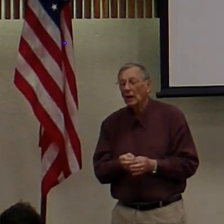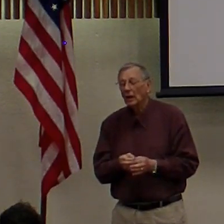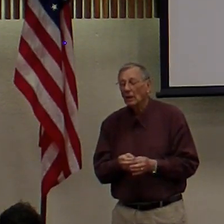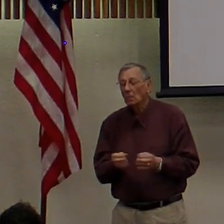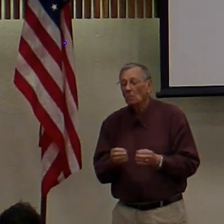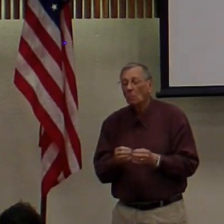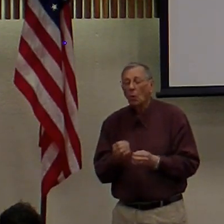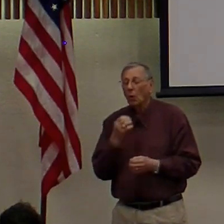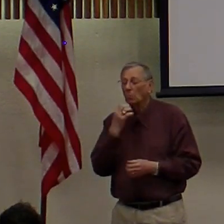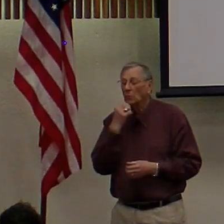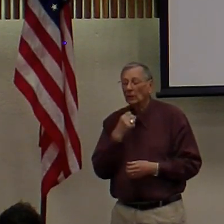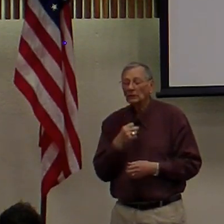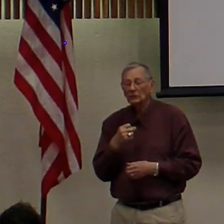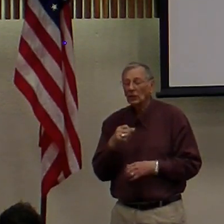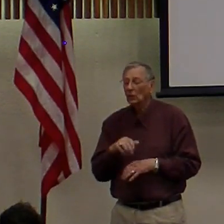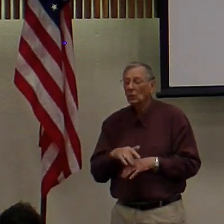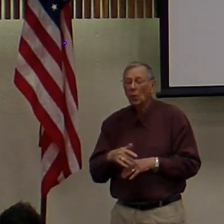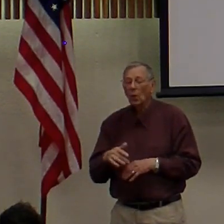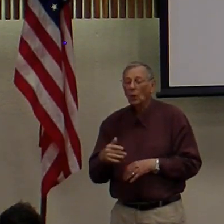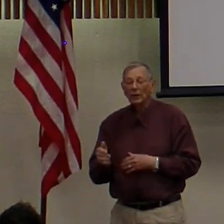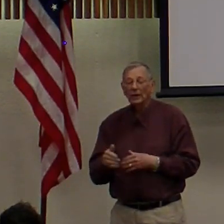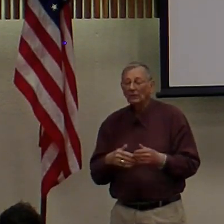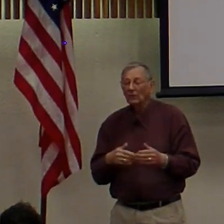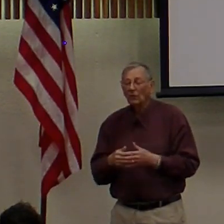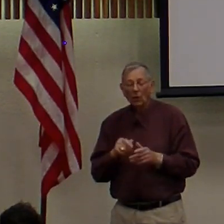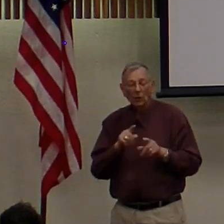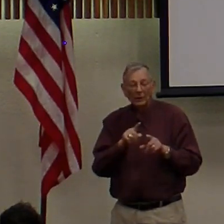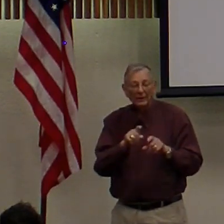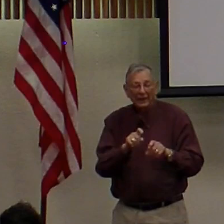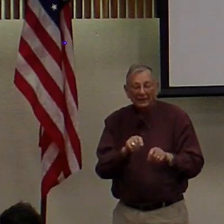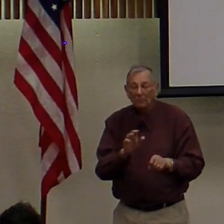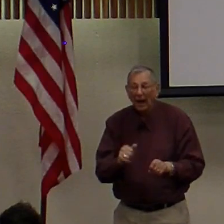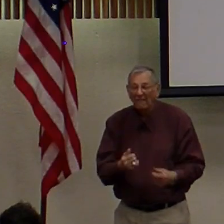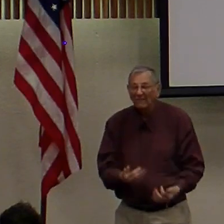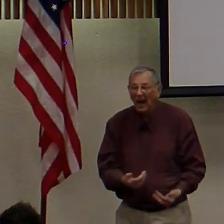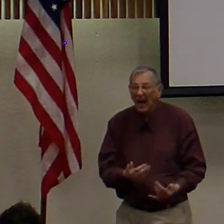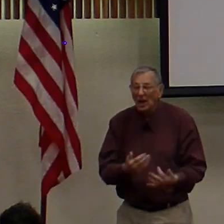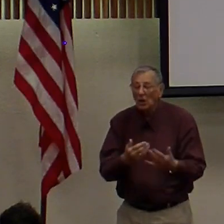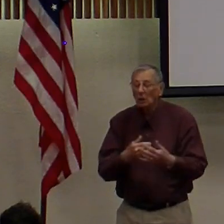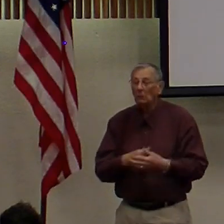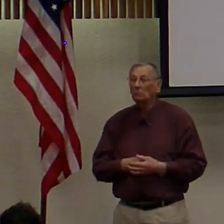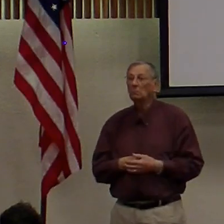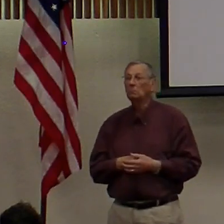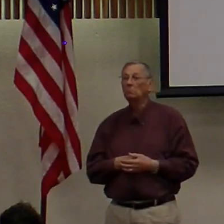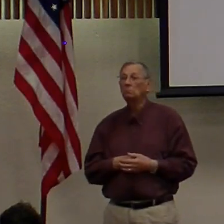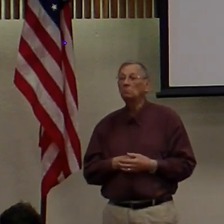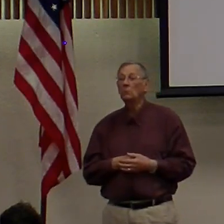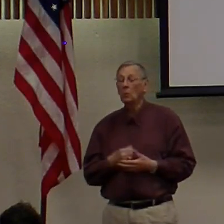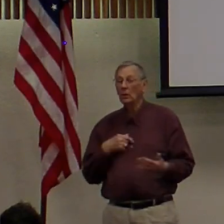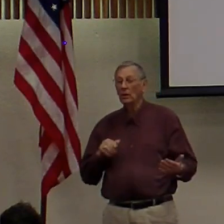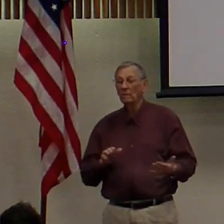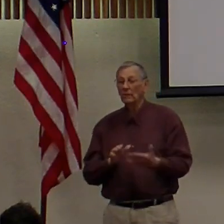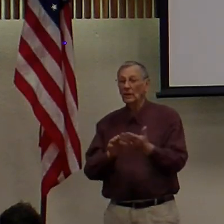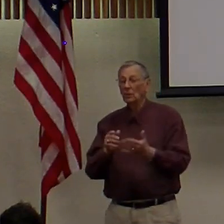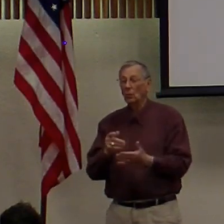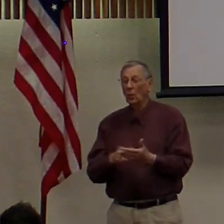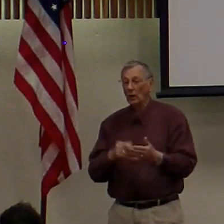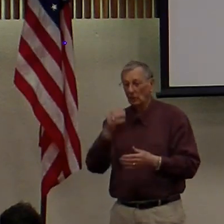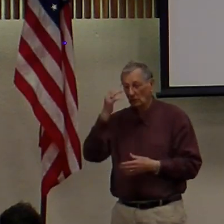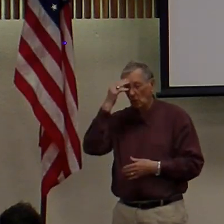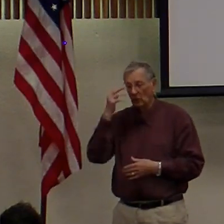than gold, which is perishable even though tested by fire. So we're dealing here with what is known